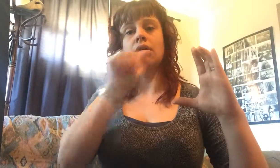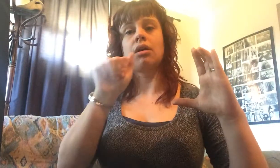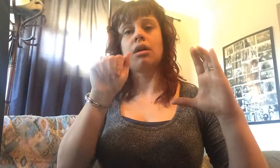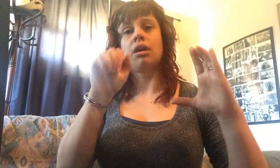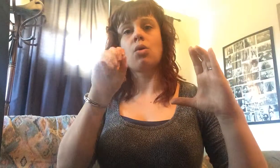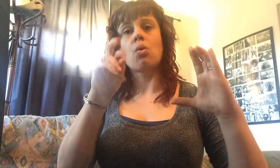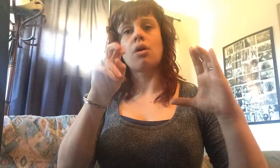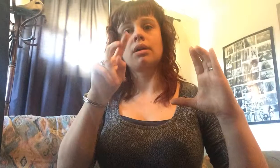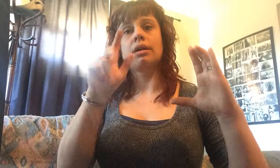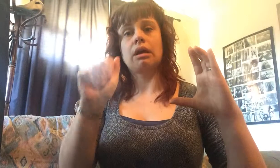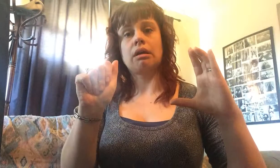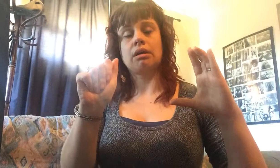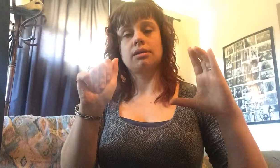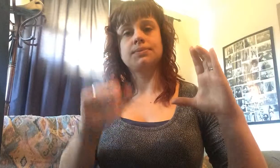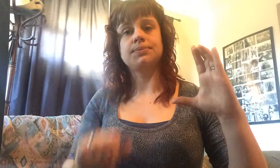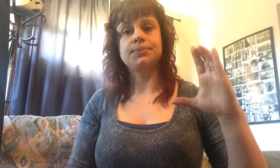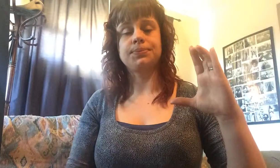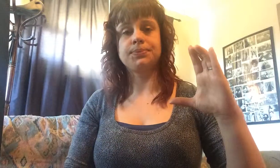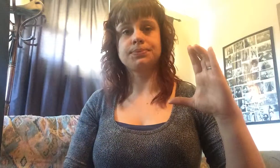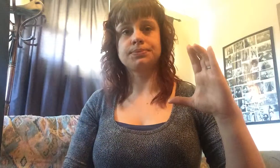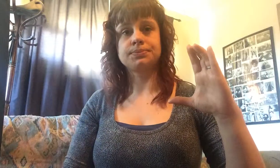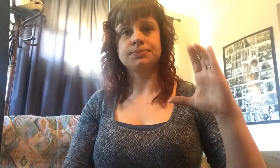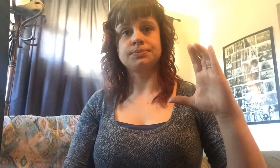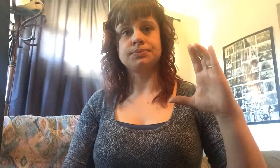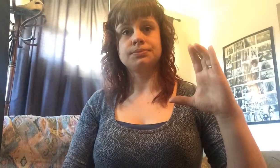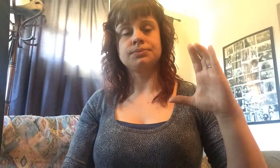this one, this one is going to represent the